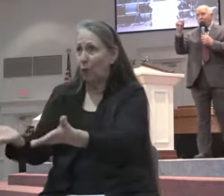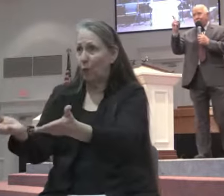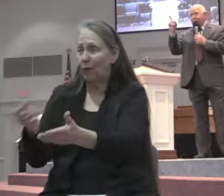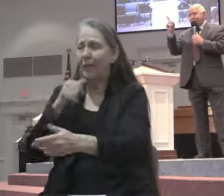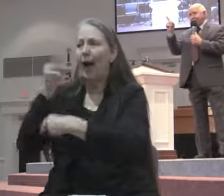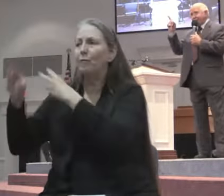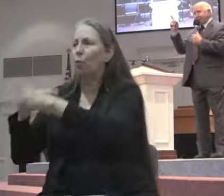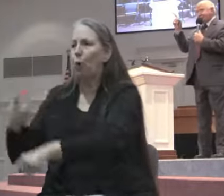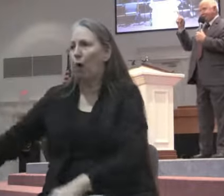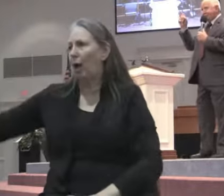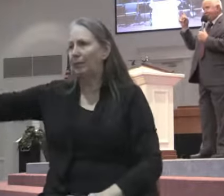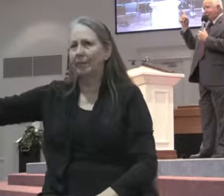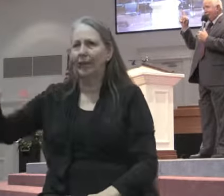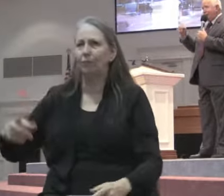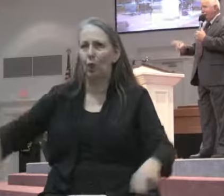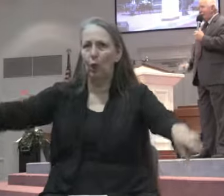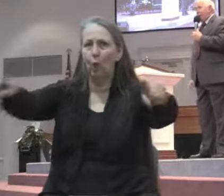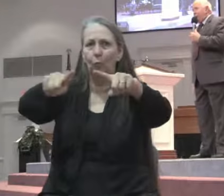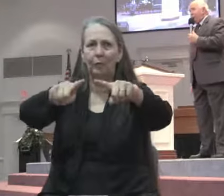for the world.